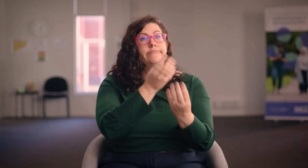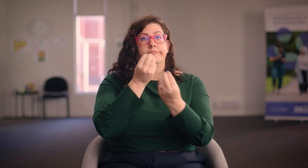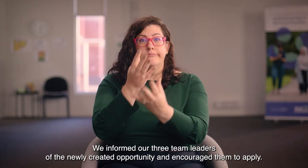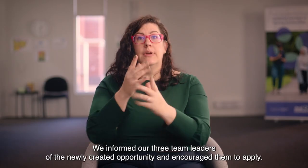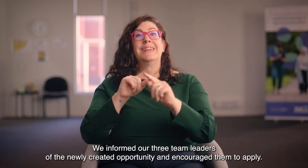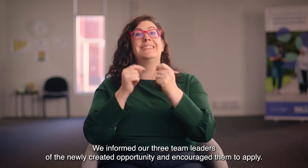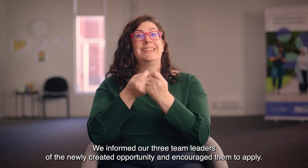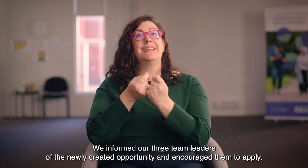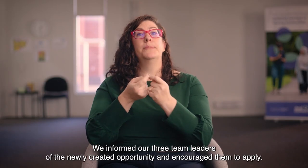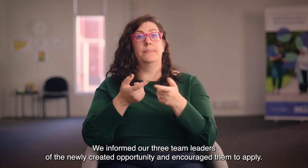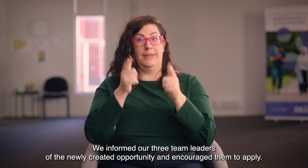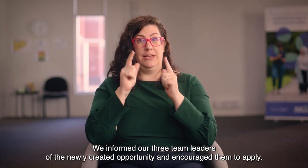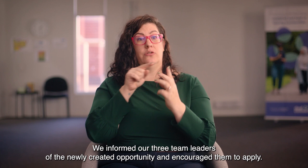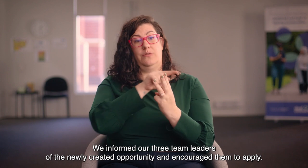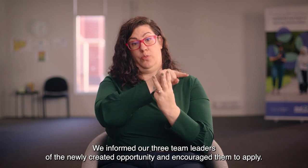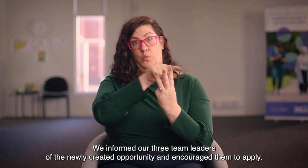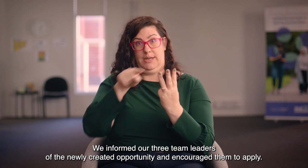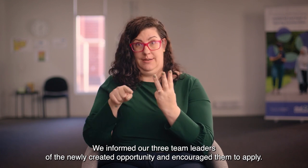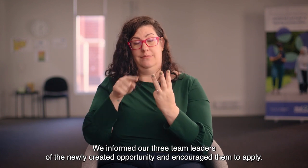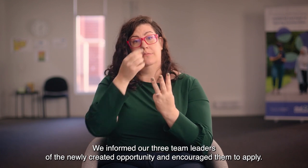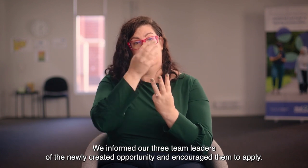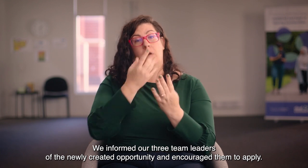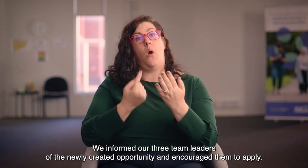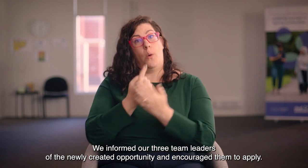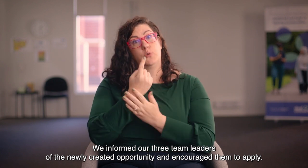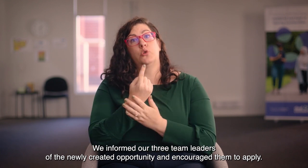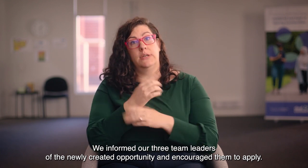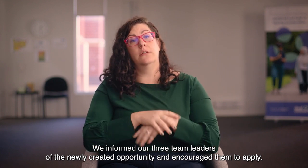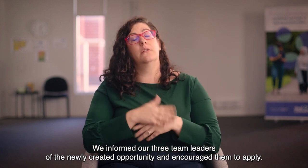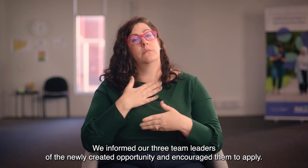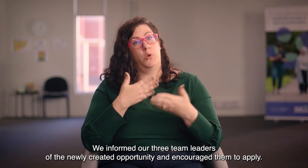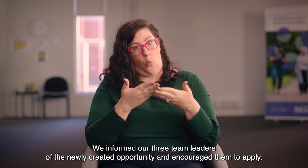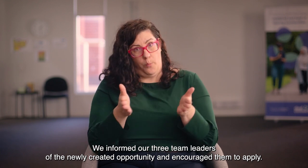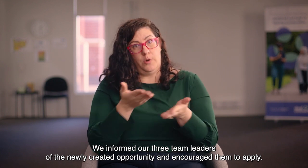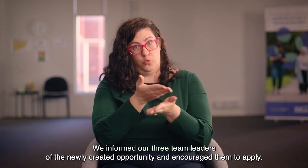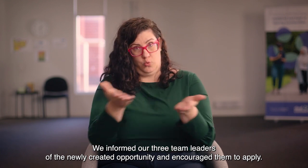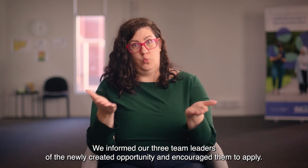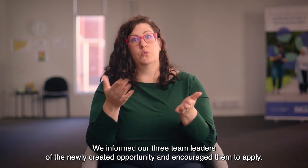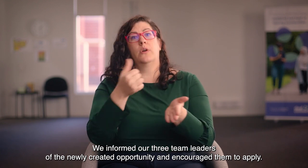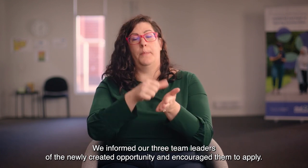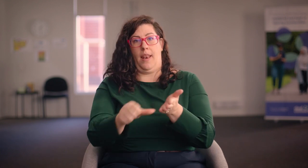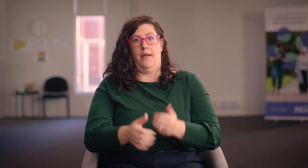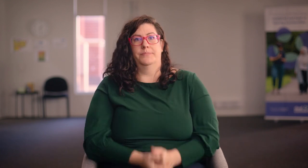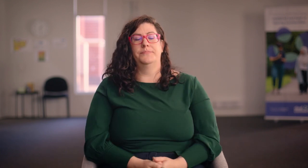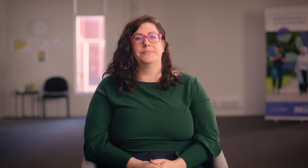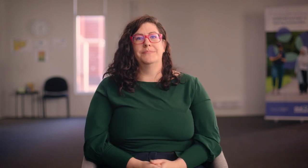We informed our 3 team leaders of the newly created opportunity and encouraged them to apply.